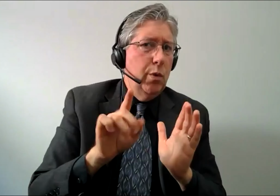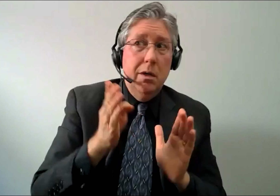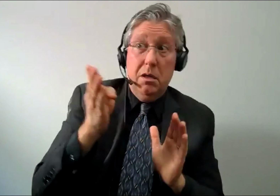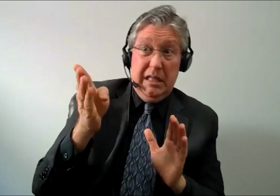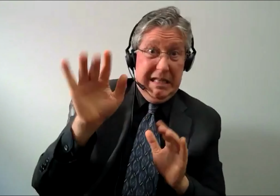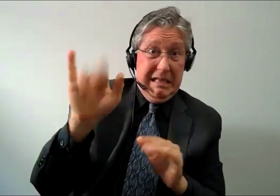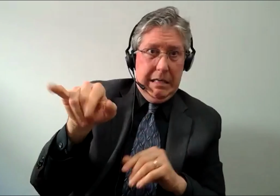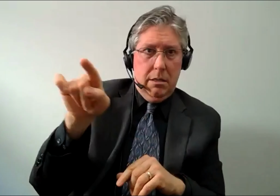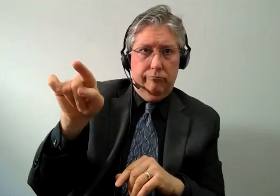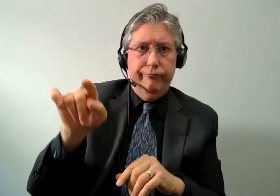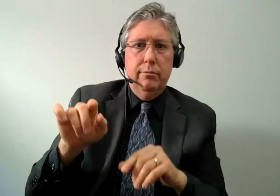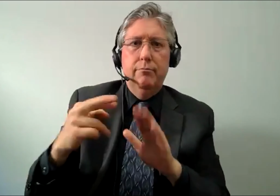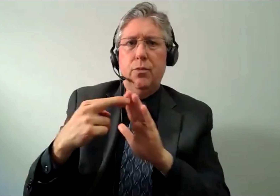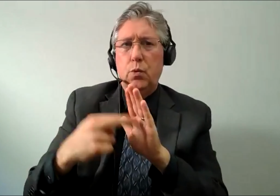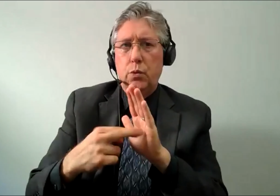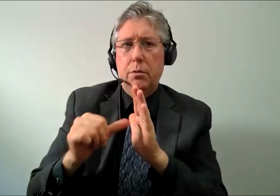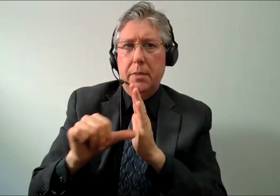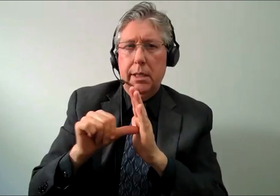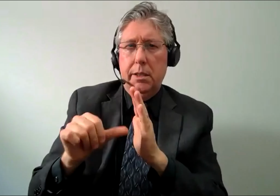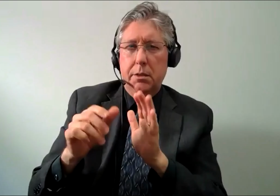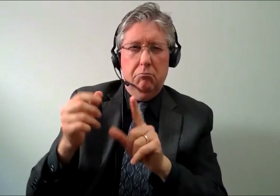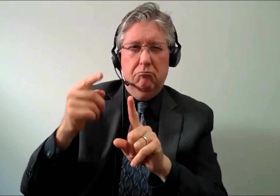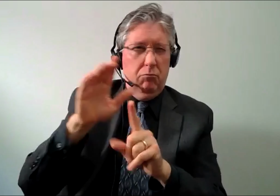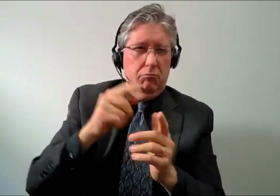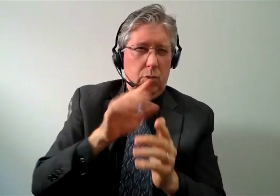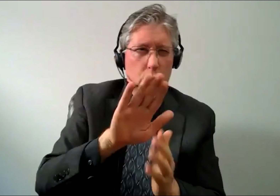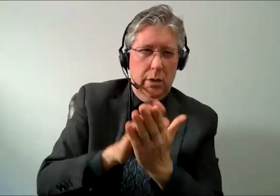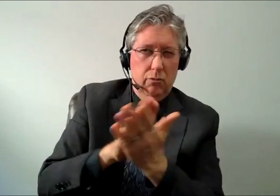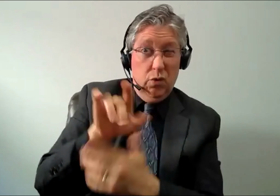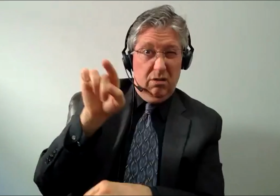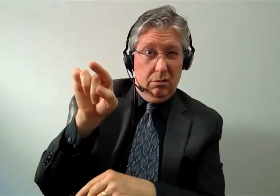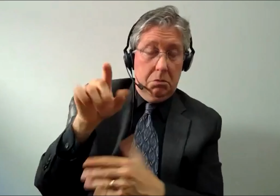to be on our rules page. So.